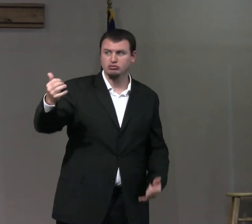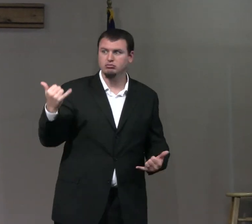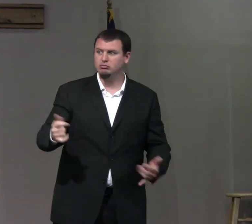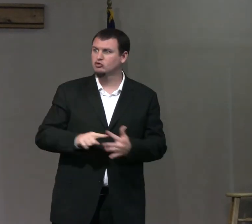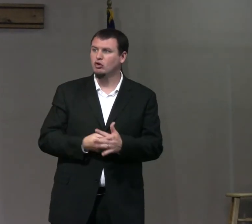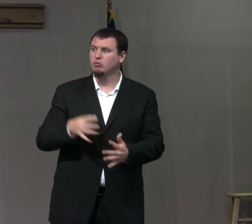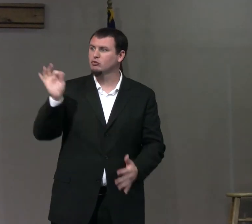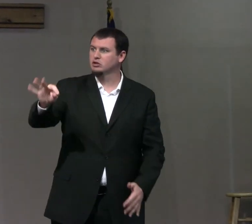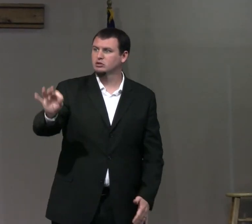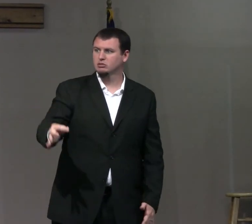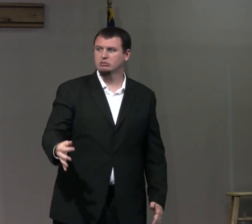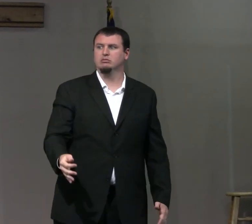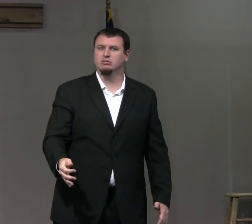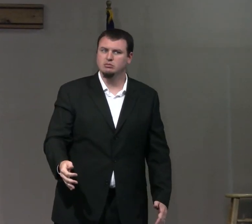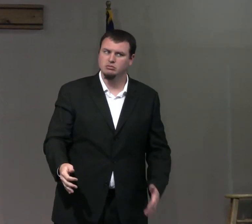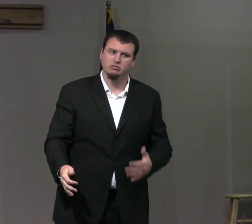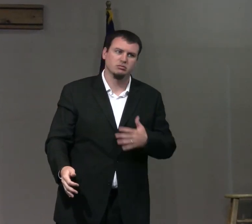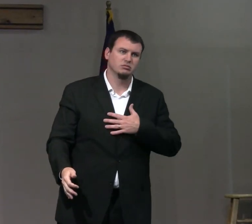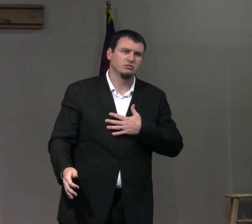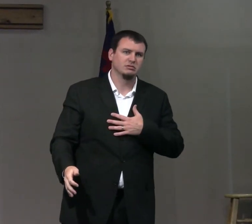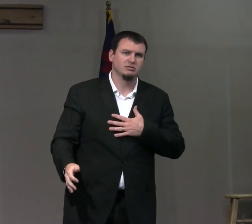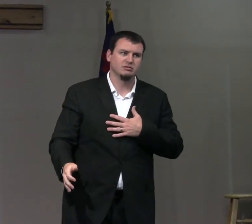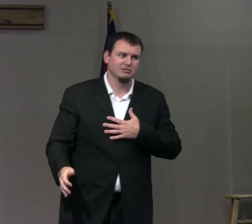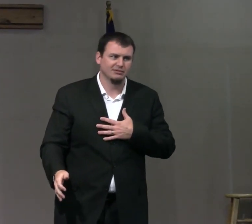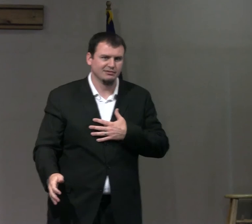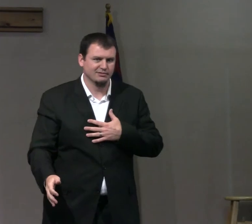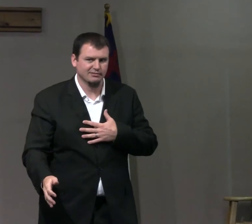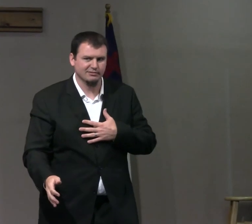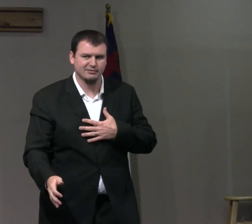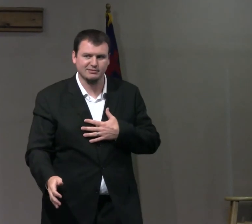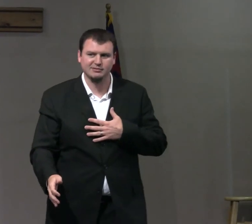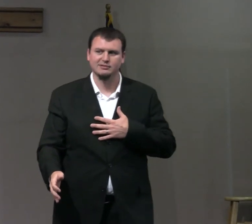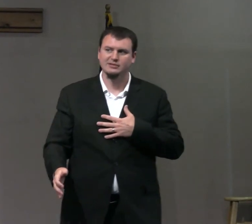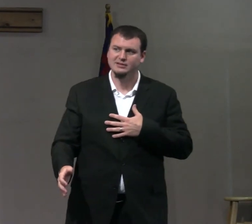Usually it would be people got saved and baptized, and they would immediately start preaching.